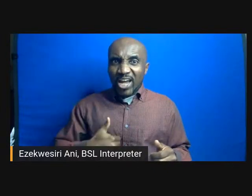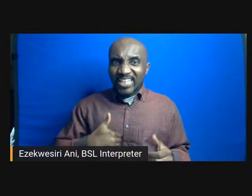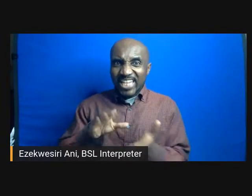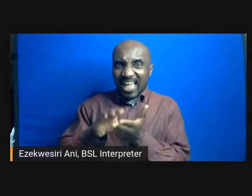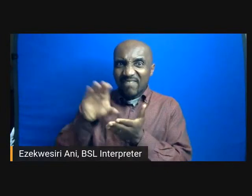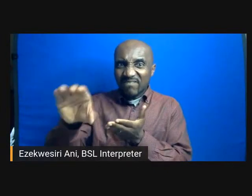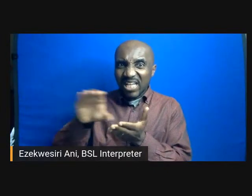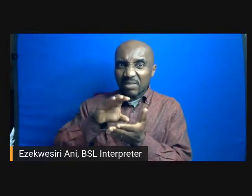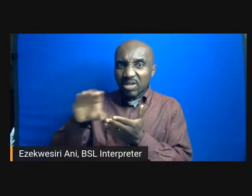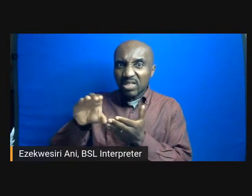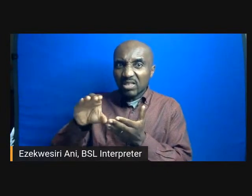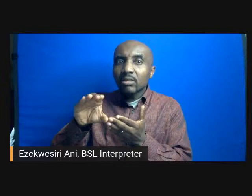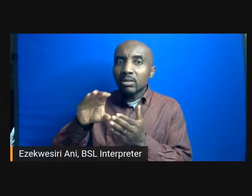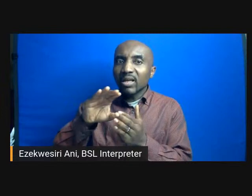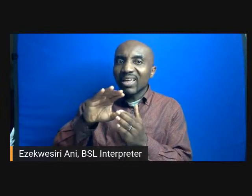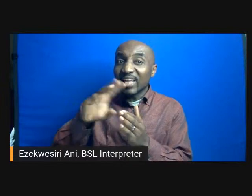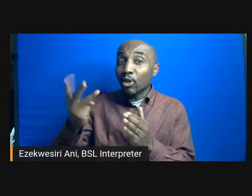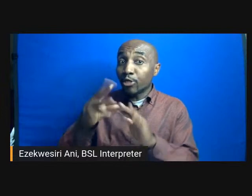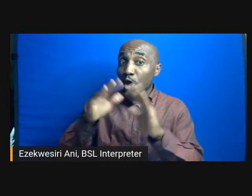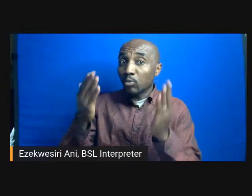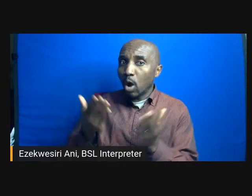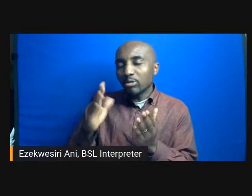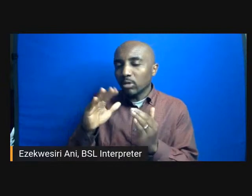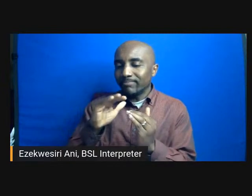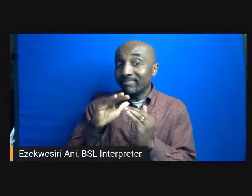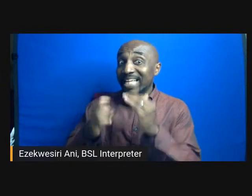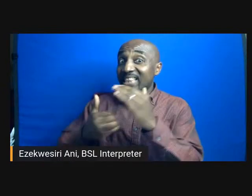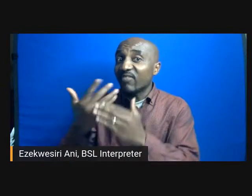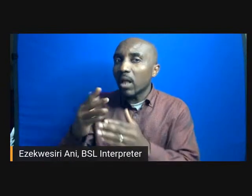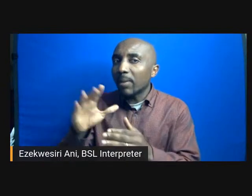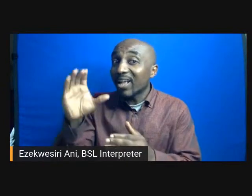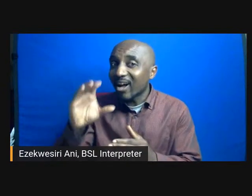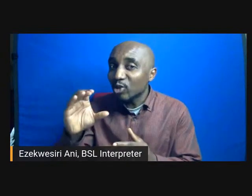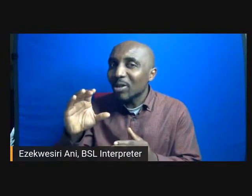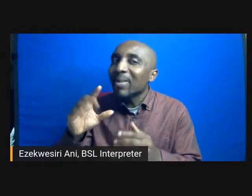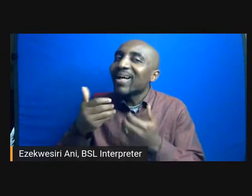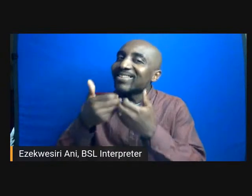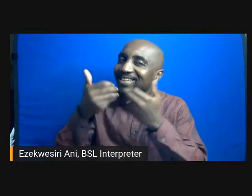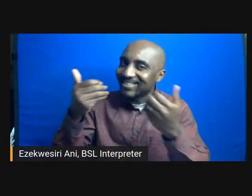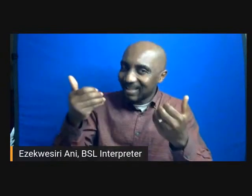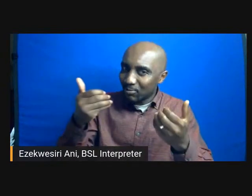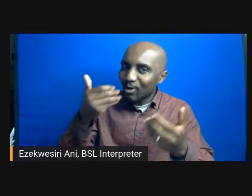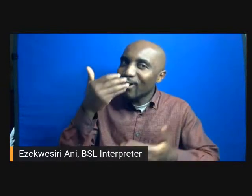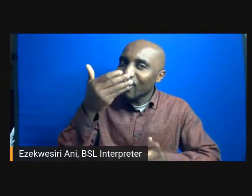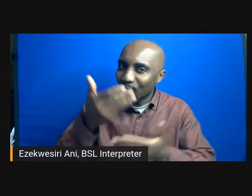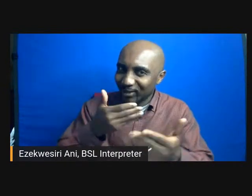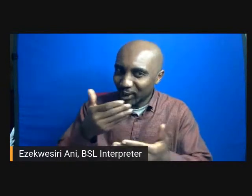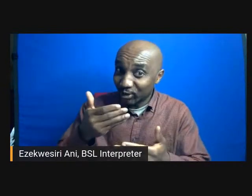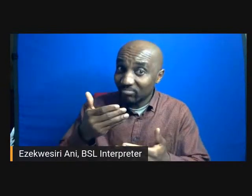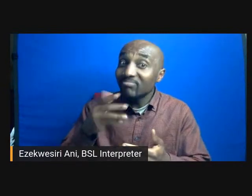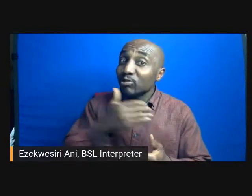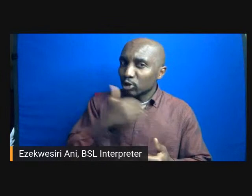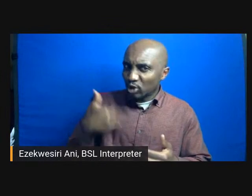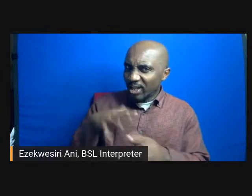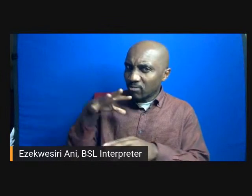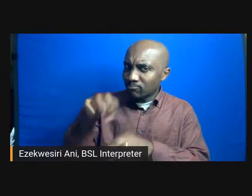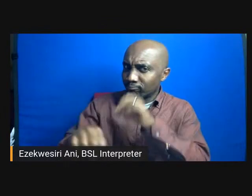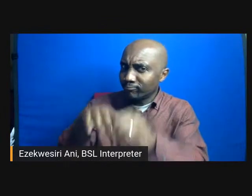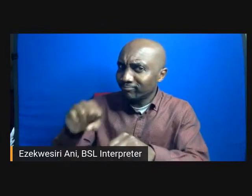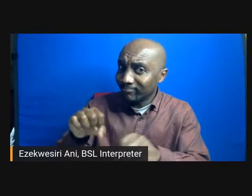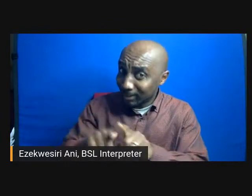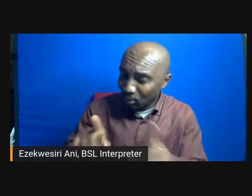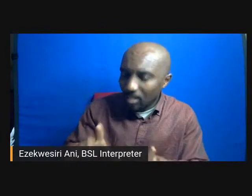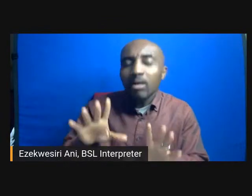countries. But that is a conversation for another day. The global trading